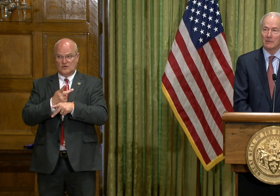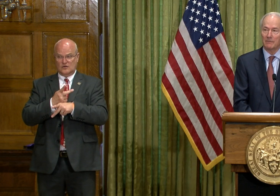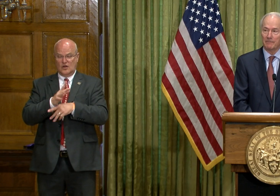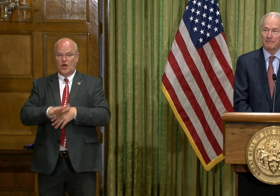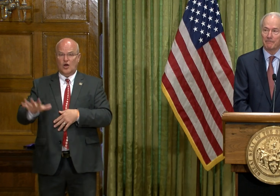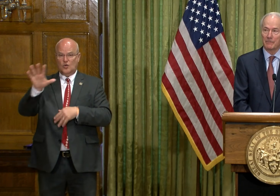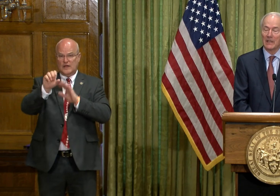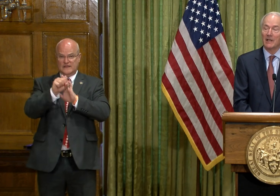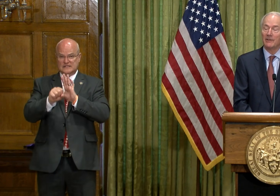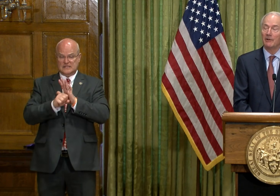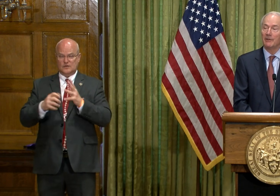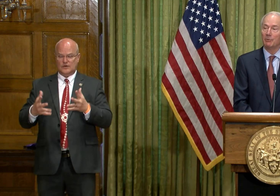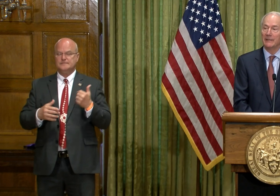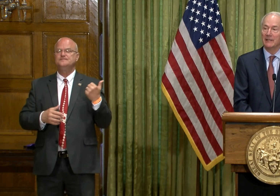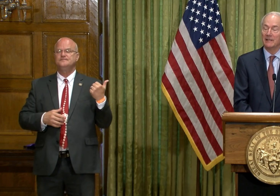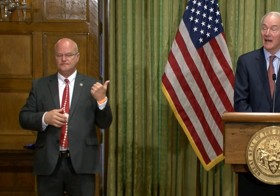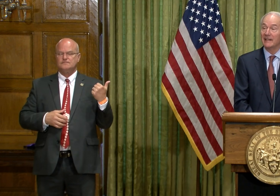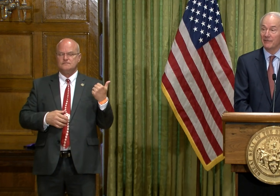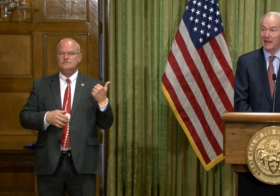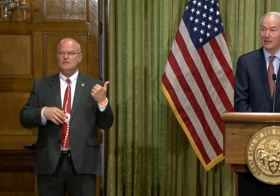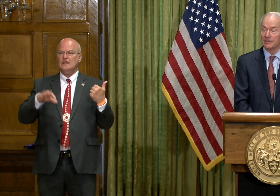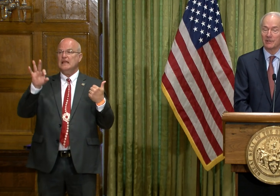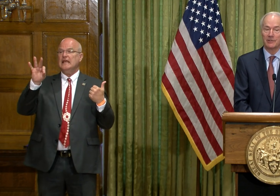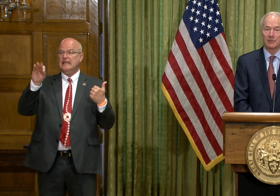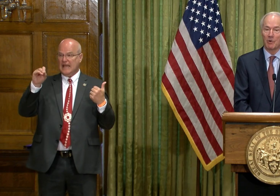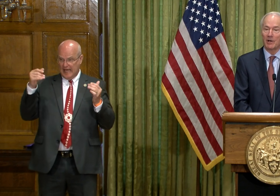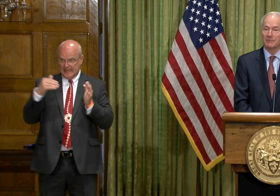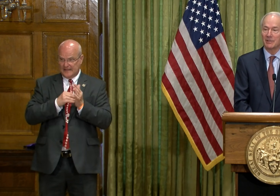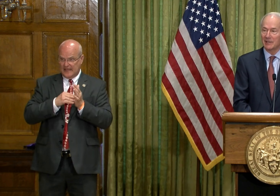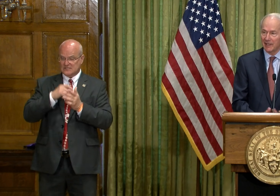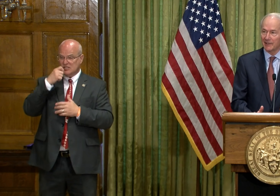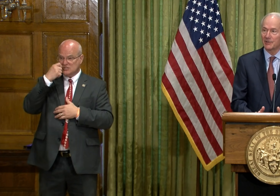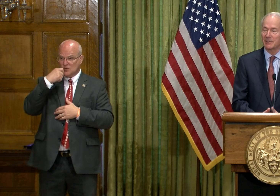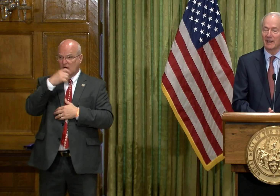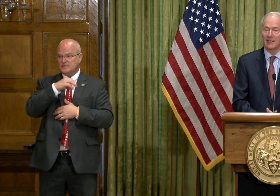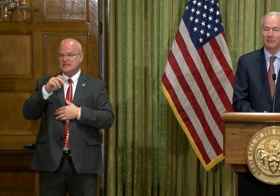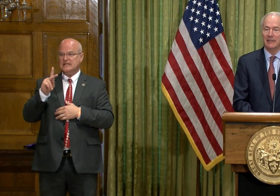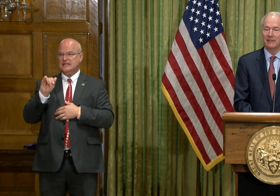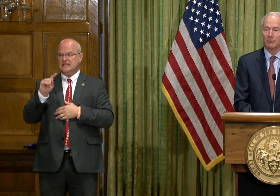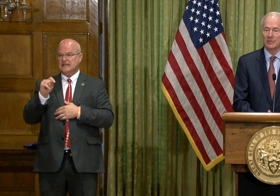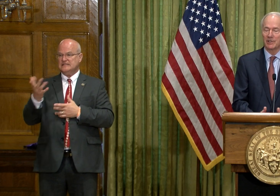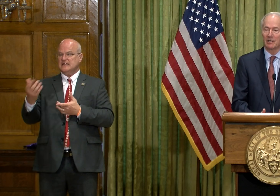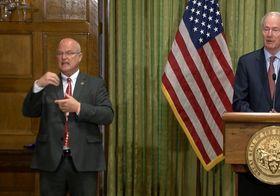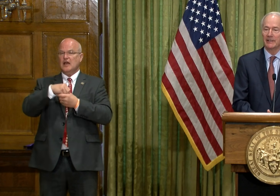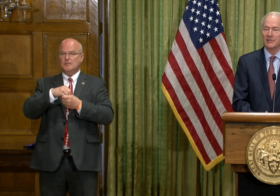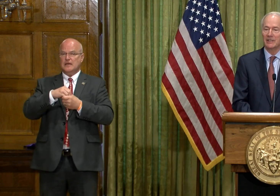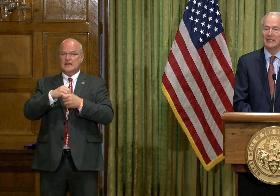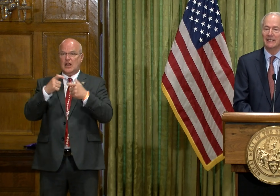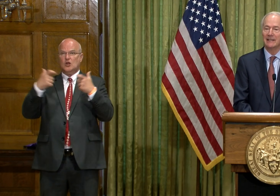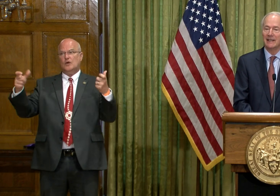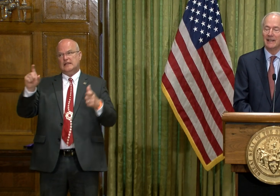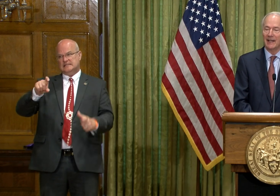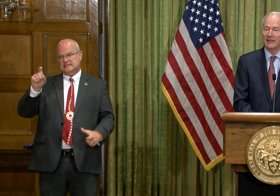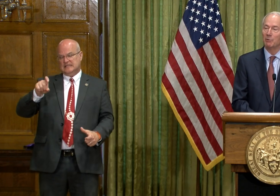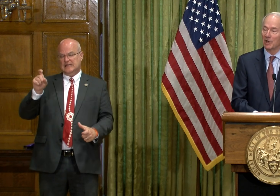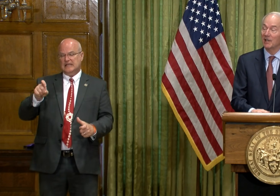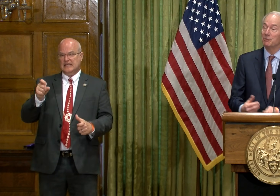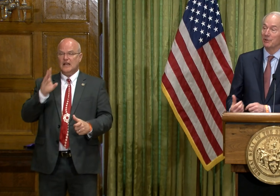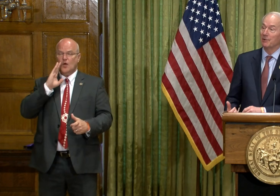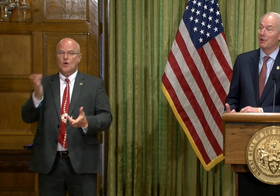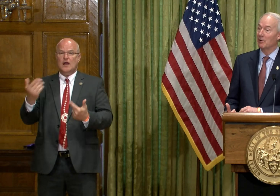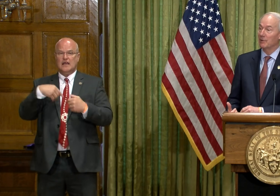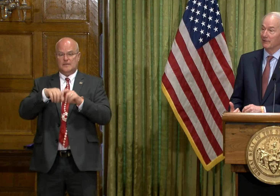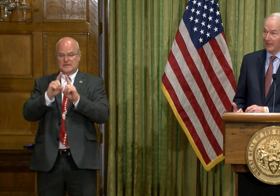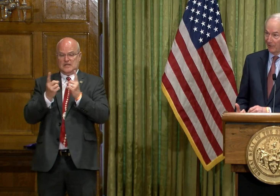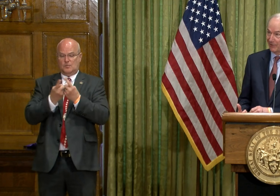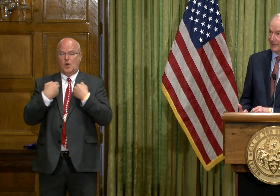providers around the state, or? There will be 90,000 swabs and kits that come in, which is our greatest need, and they will come